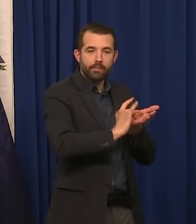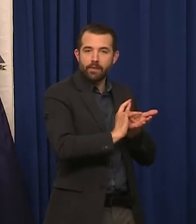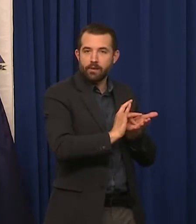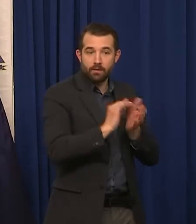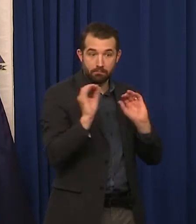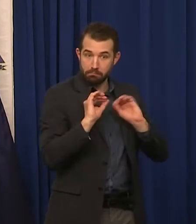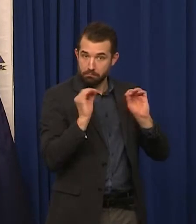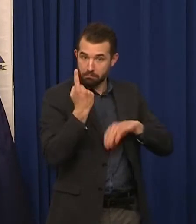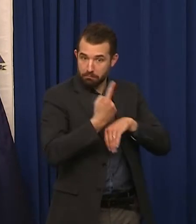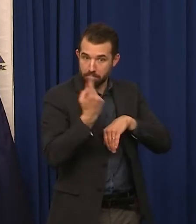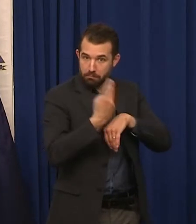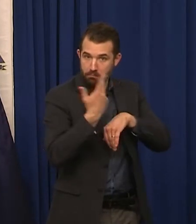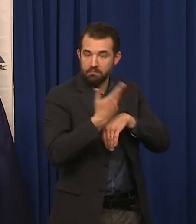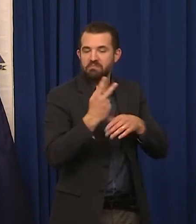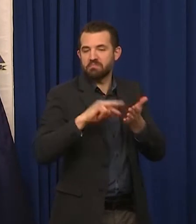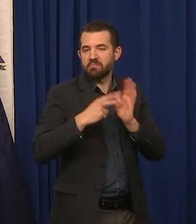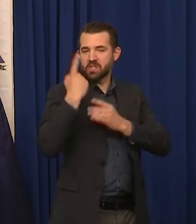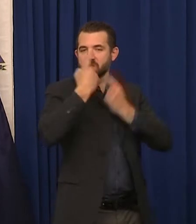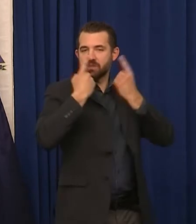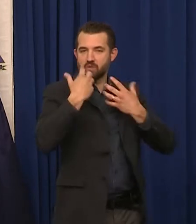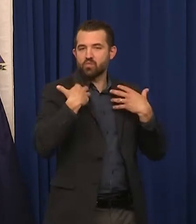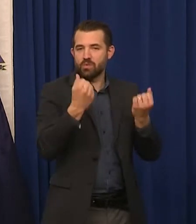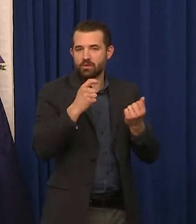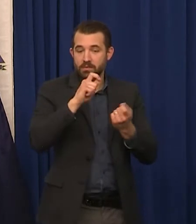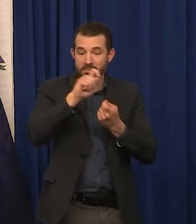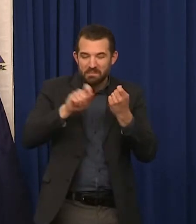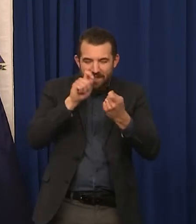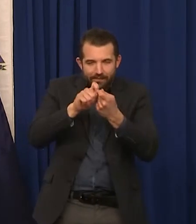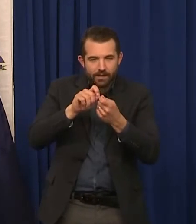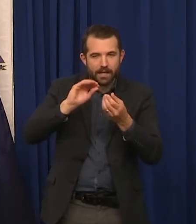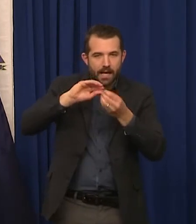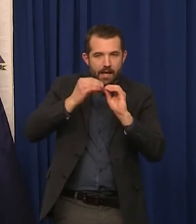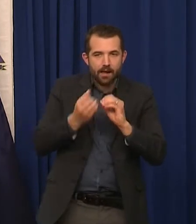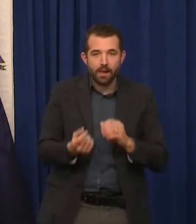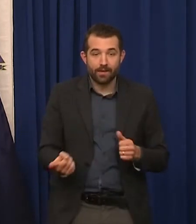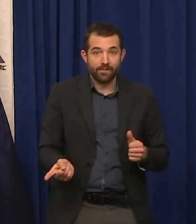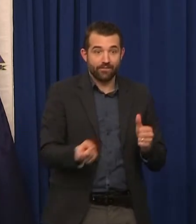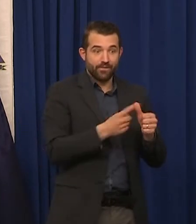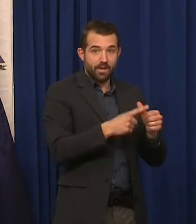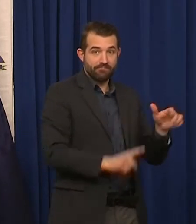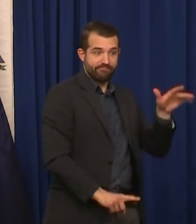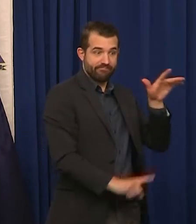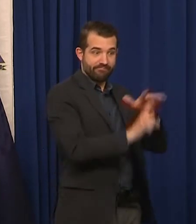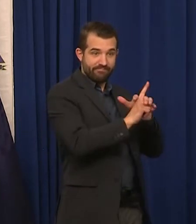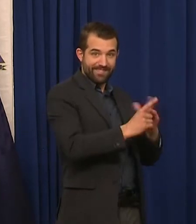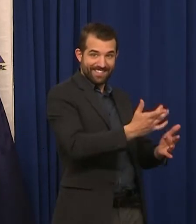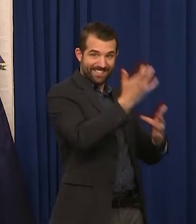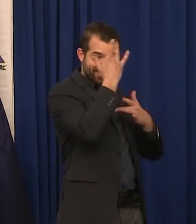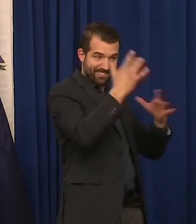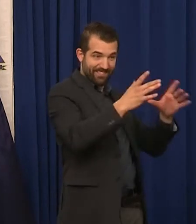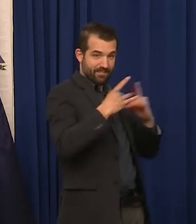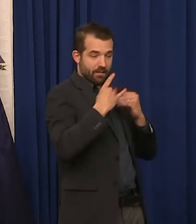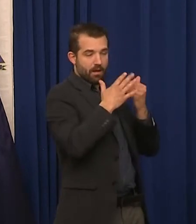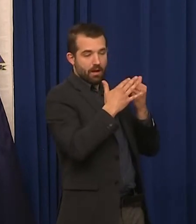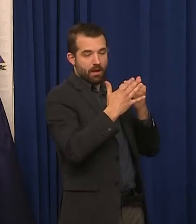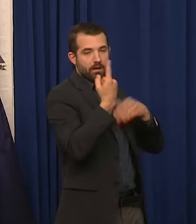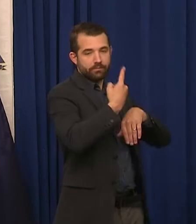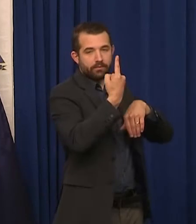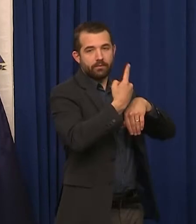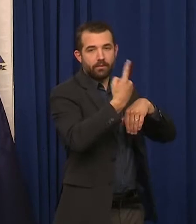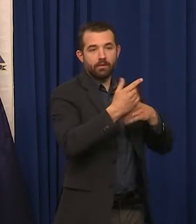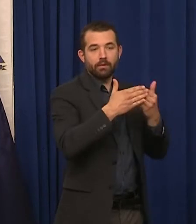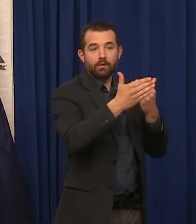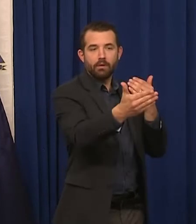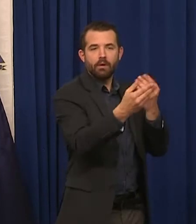to elapse since you first had your first symptom. And once all of those criteria have been met, you're deemed to be recovered.